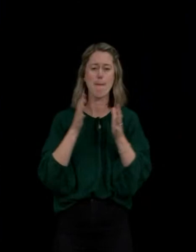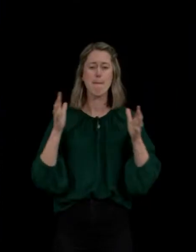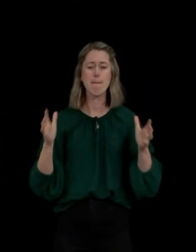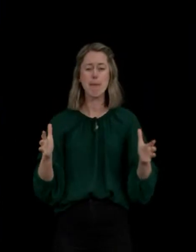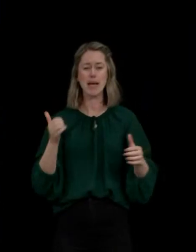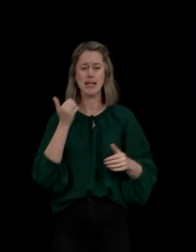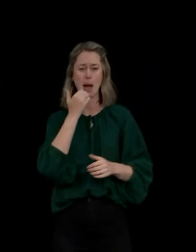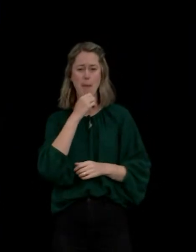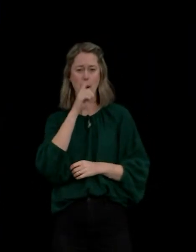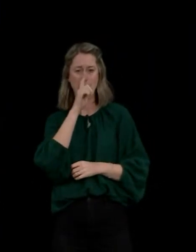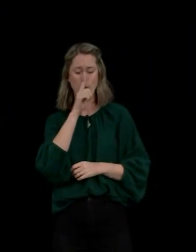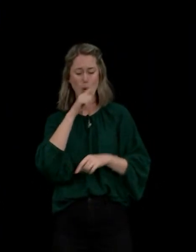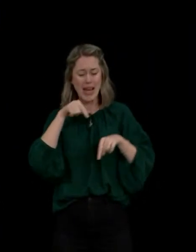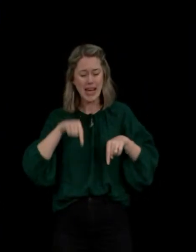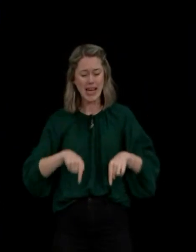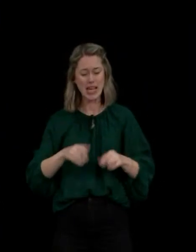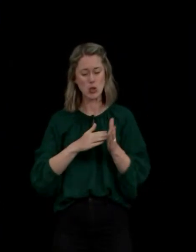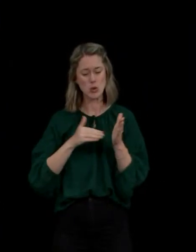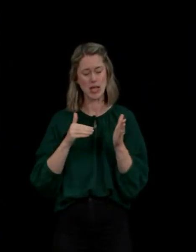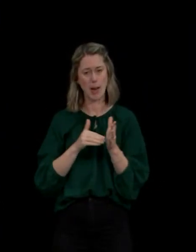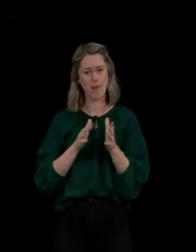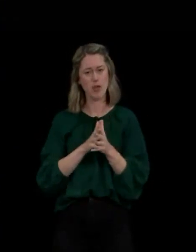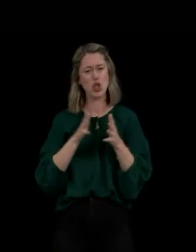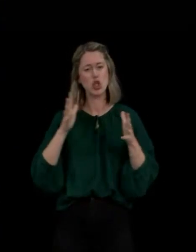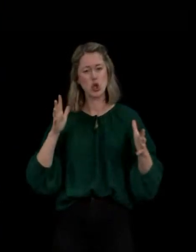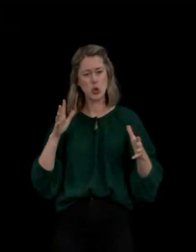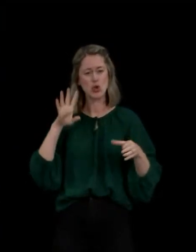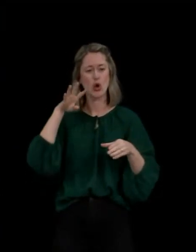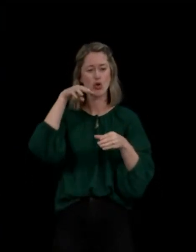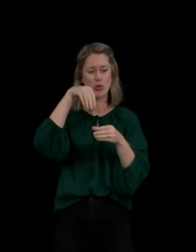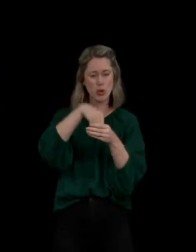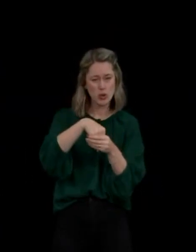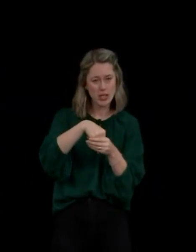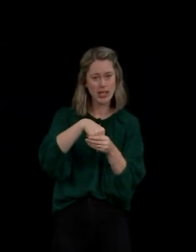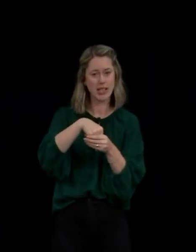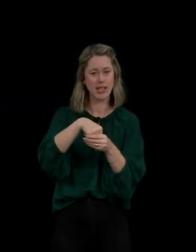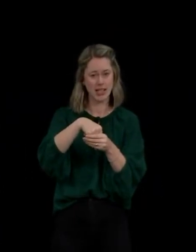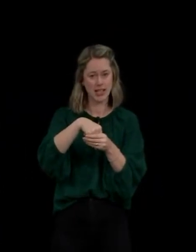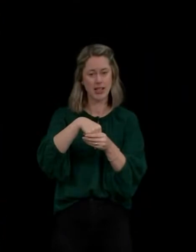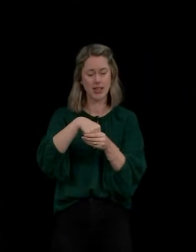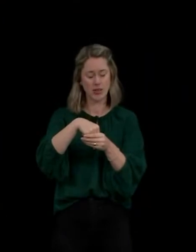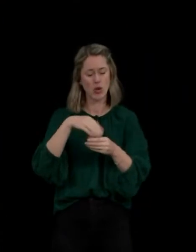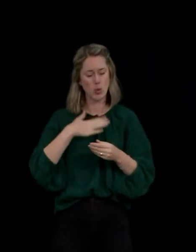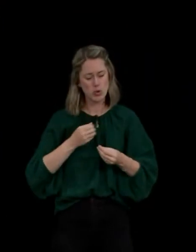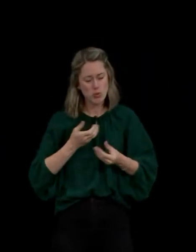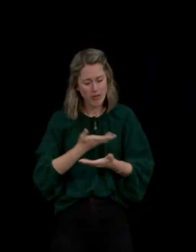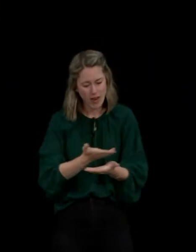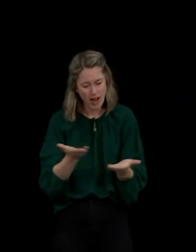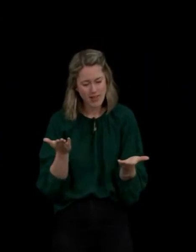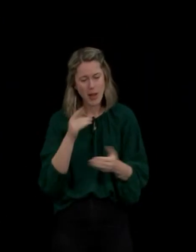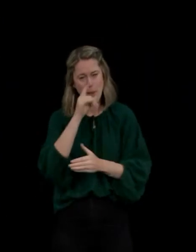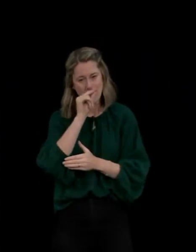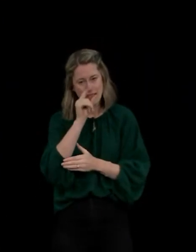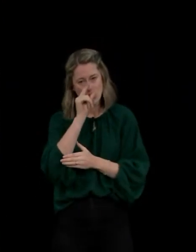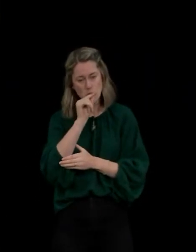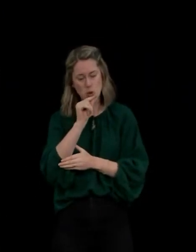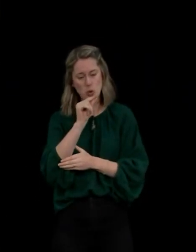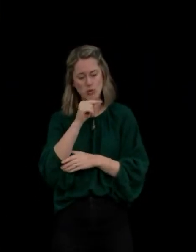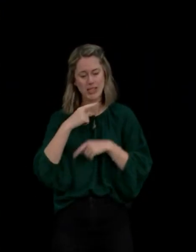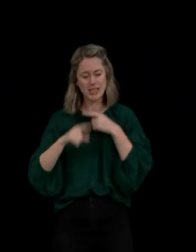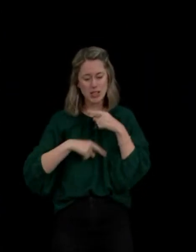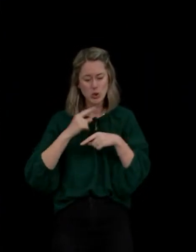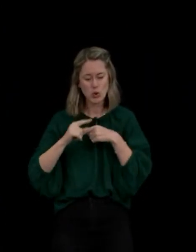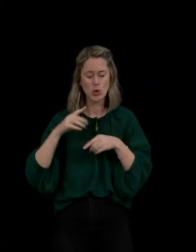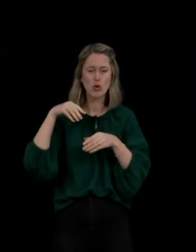people who are already here in New Zealand making a huge contribution. We want to give them the ability to stay and continue to